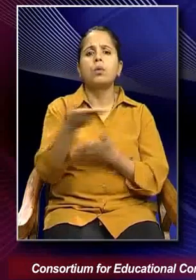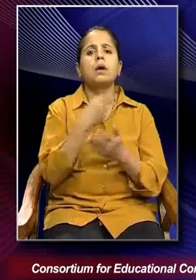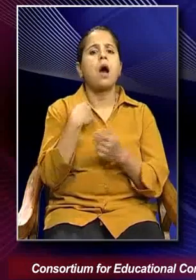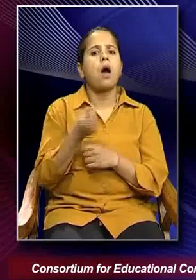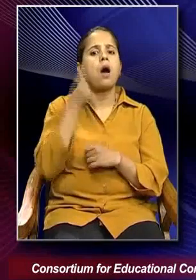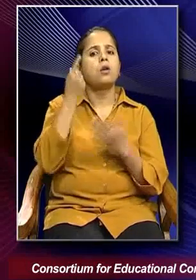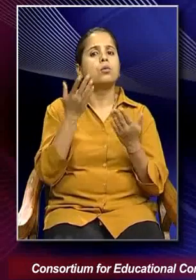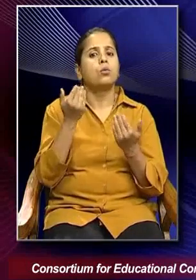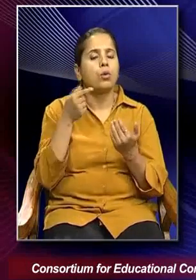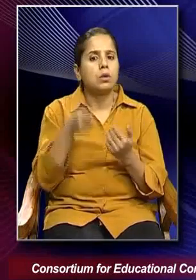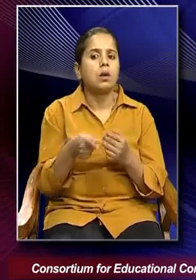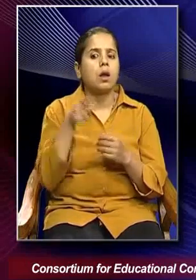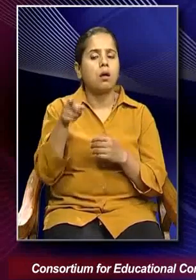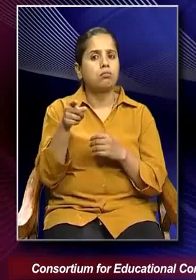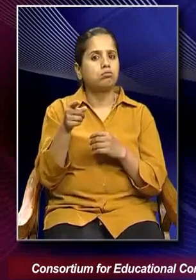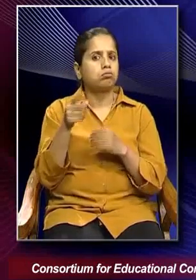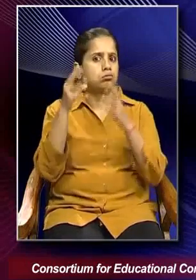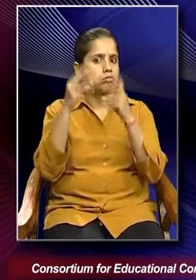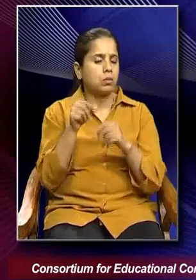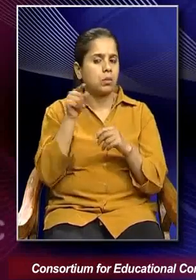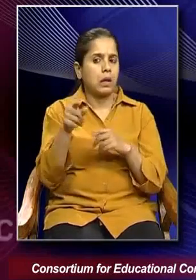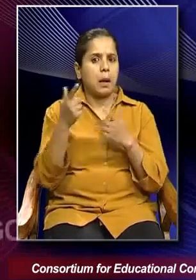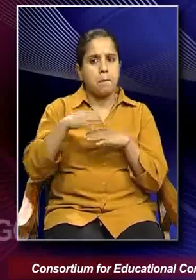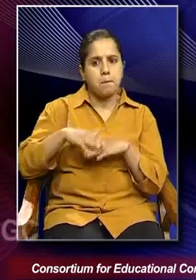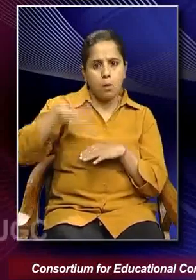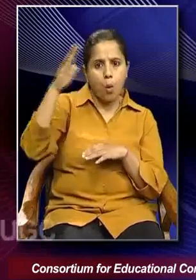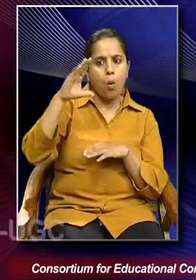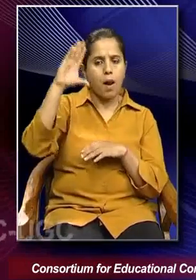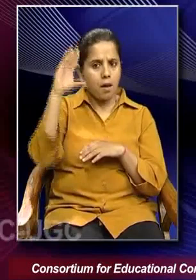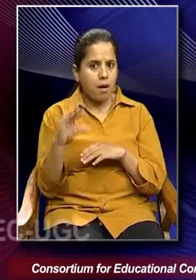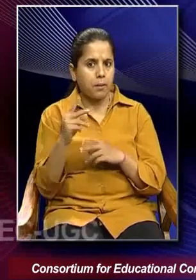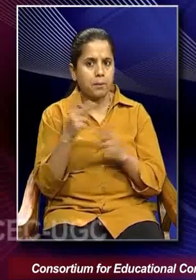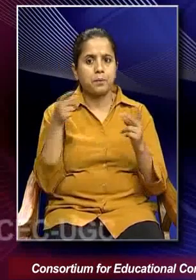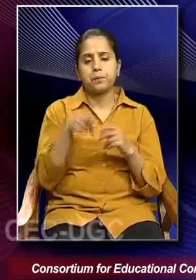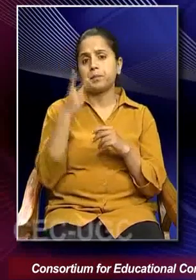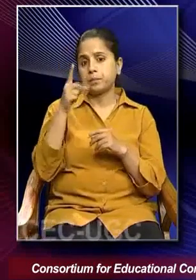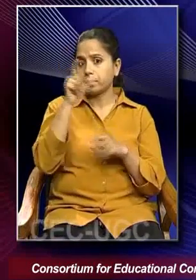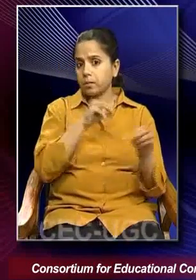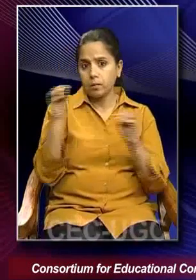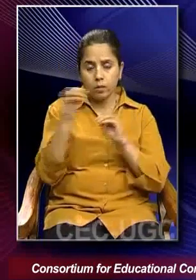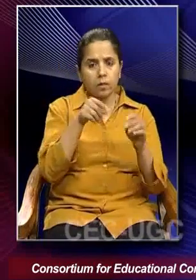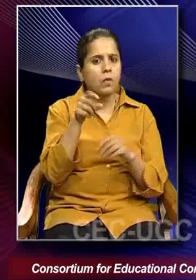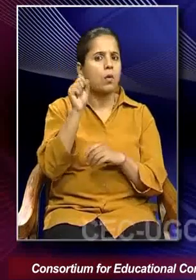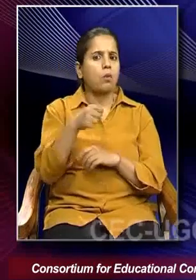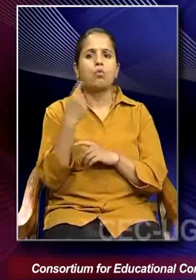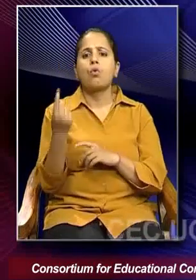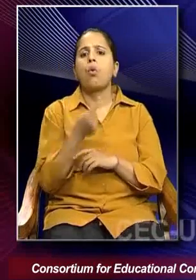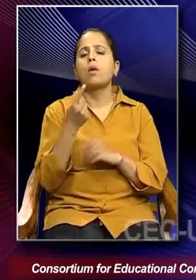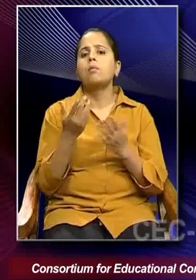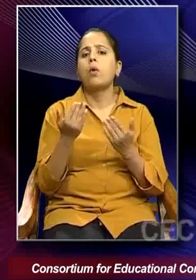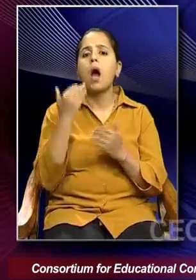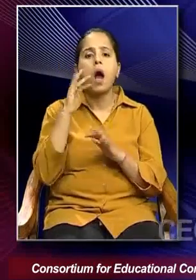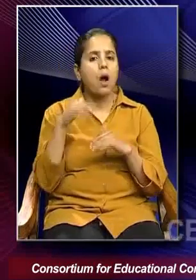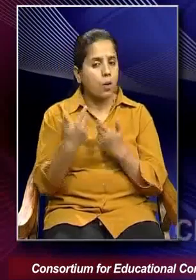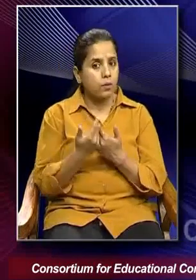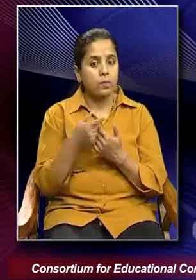understand about the magnitude of migration and understand the characteristics of migration. And this can only be possible if we